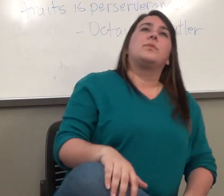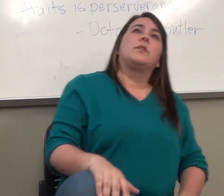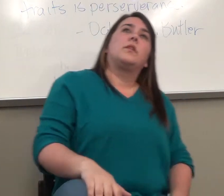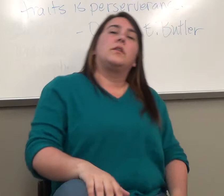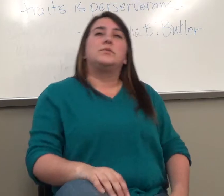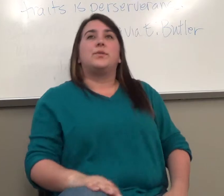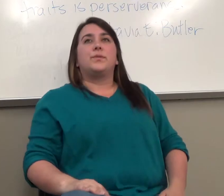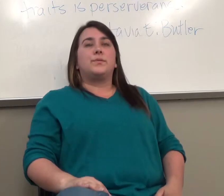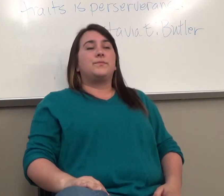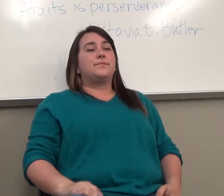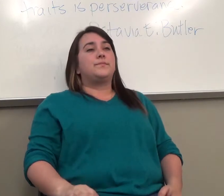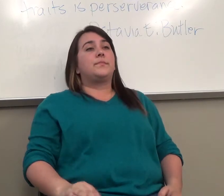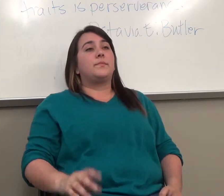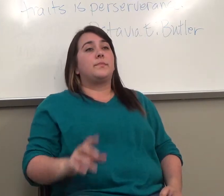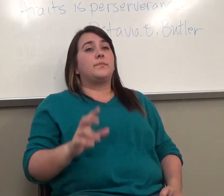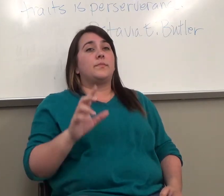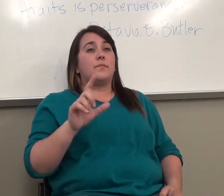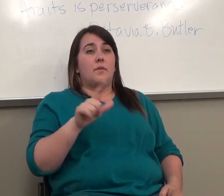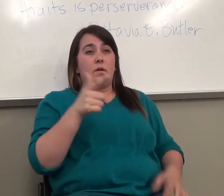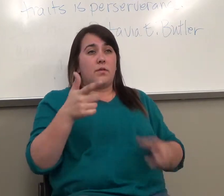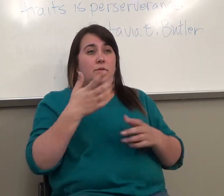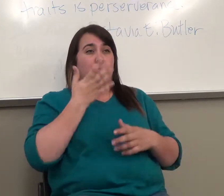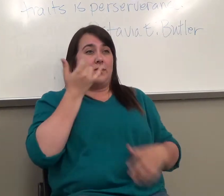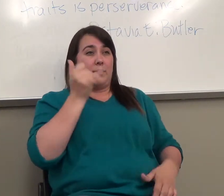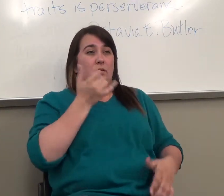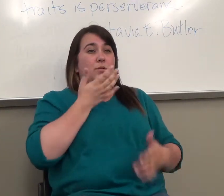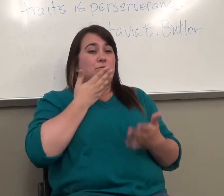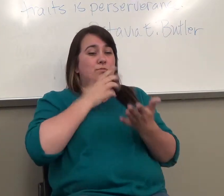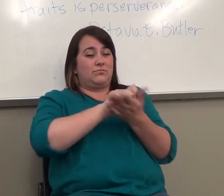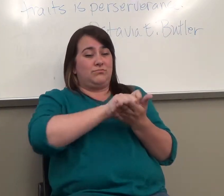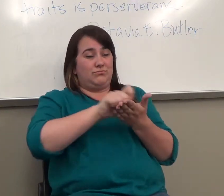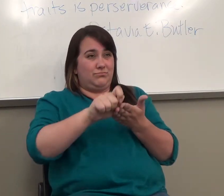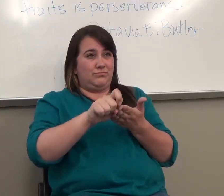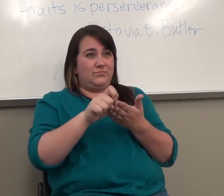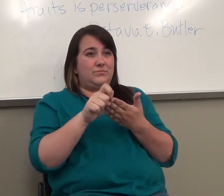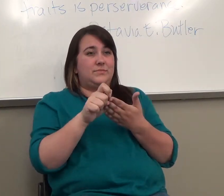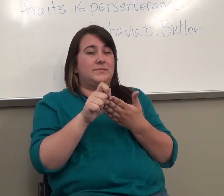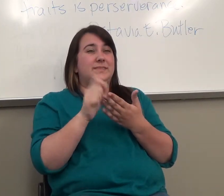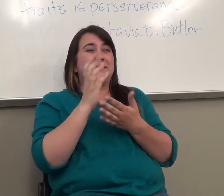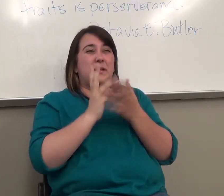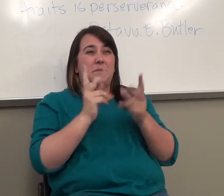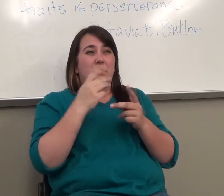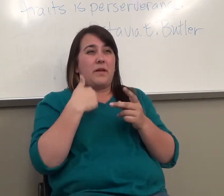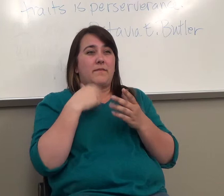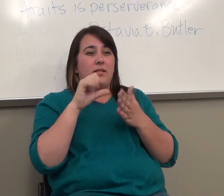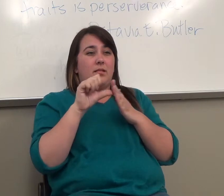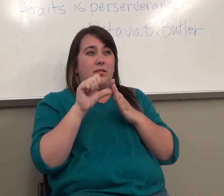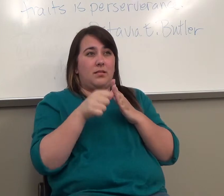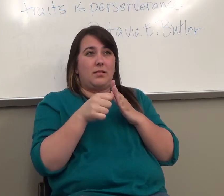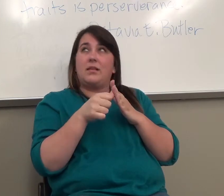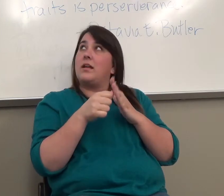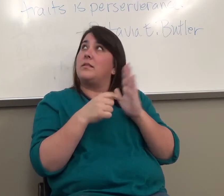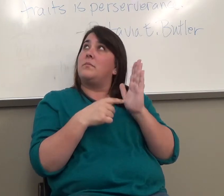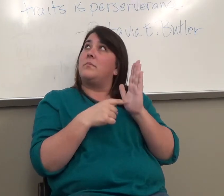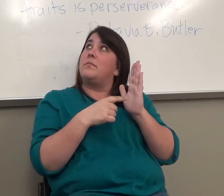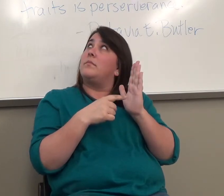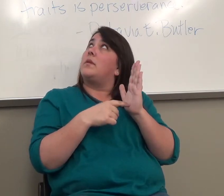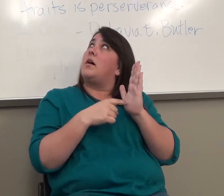the other place that I put, some people have a little flag here. Now this person didn't turn in homework 1,